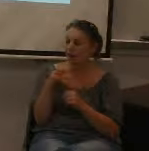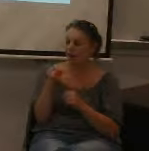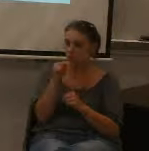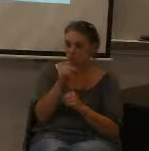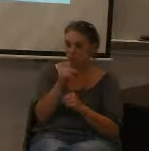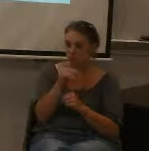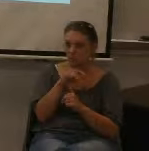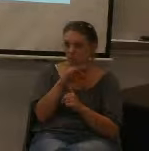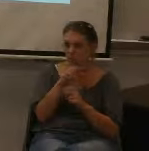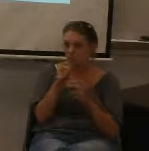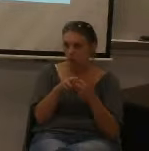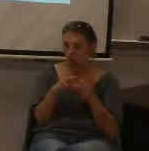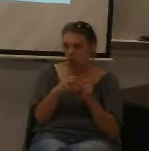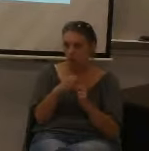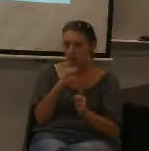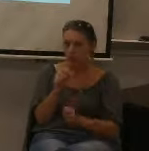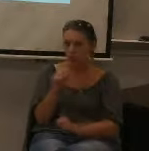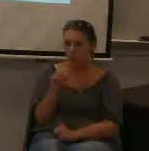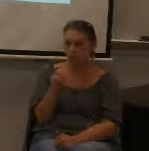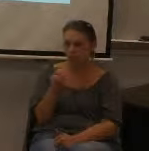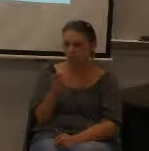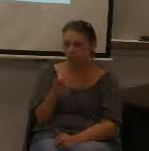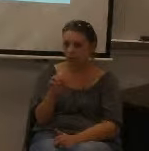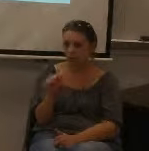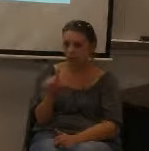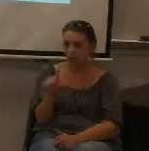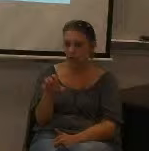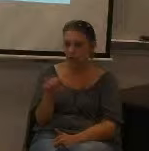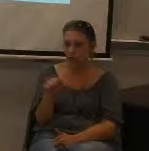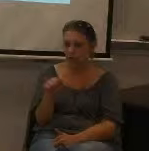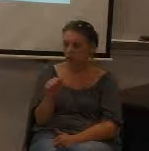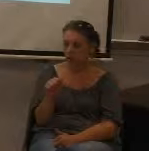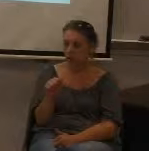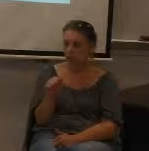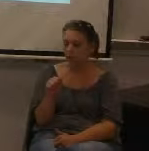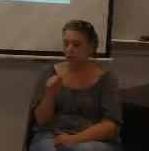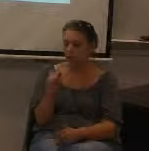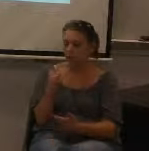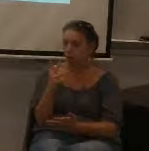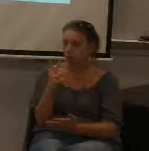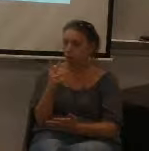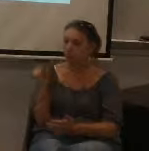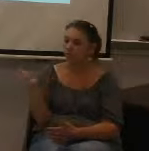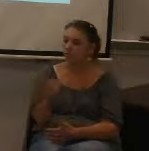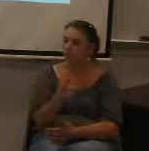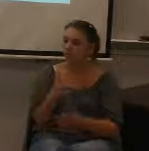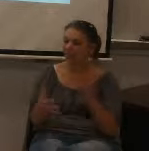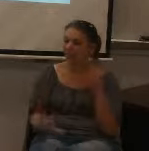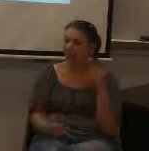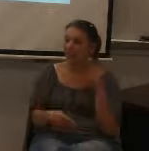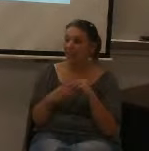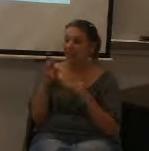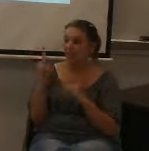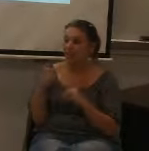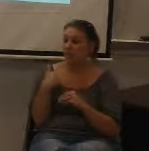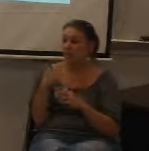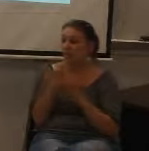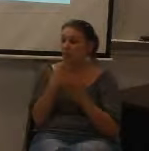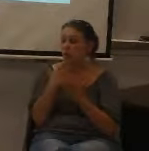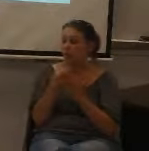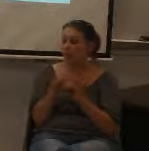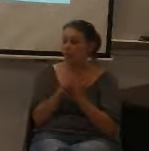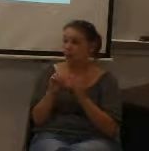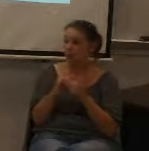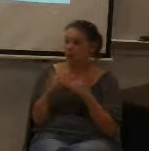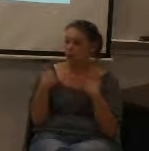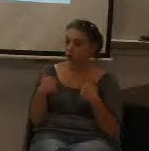and toxic algae, and they've built themselves another problem coming the other direction. So there's some good examples of how